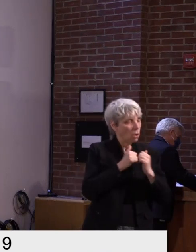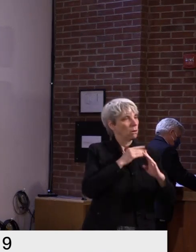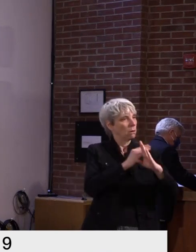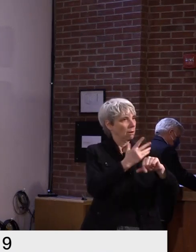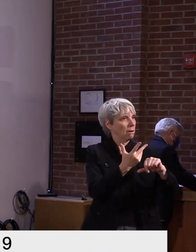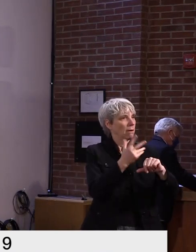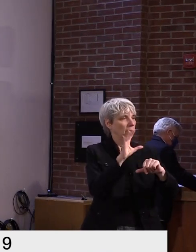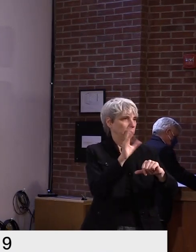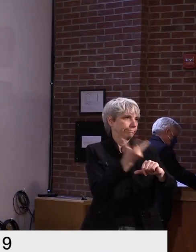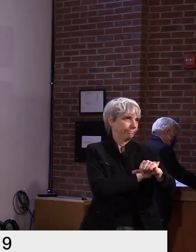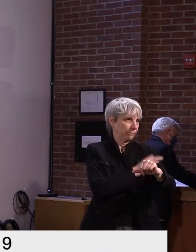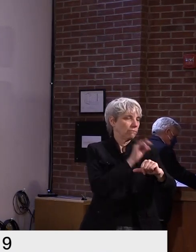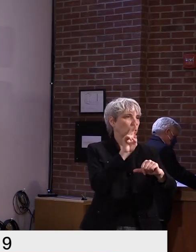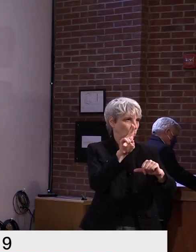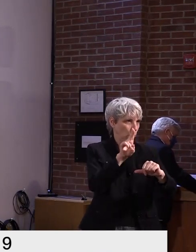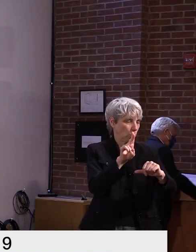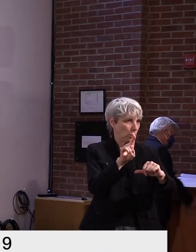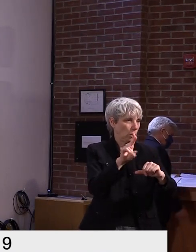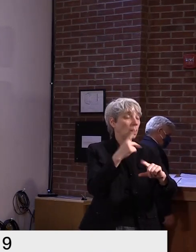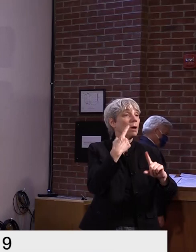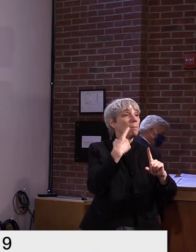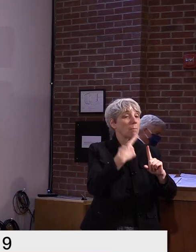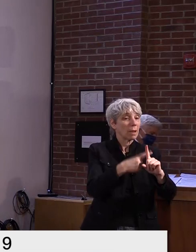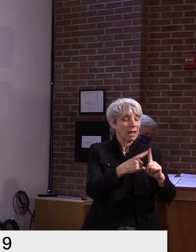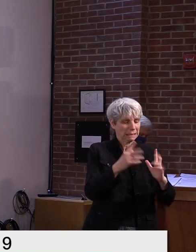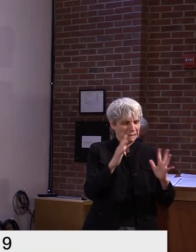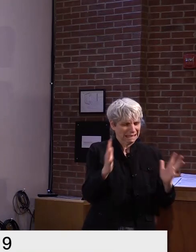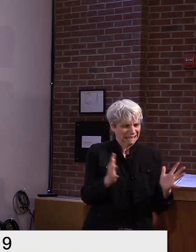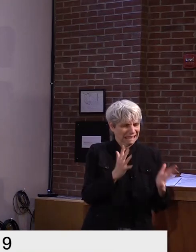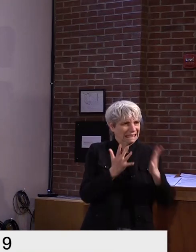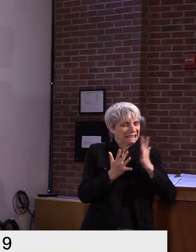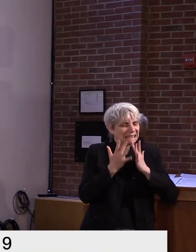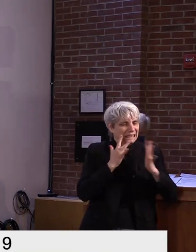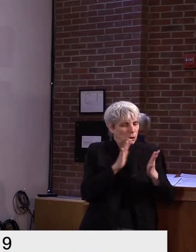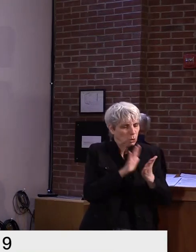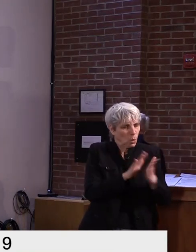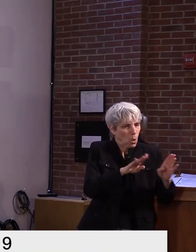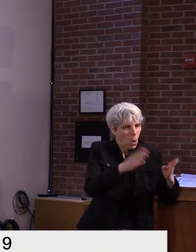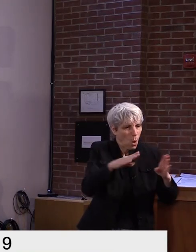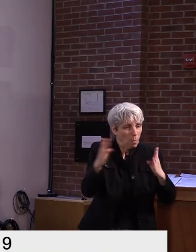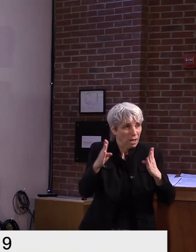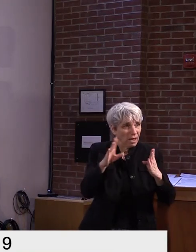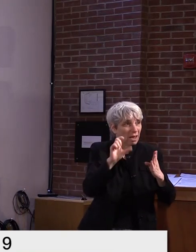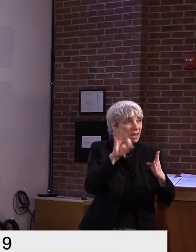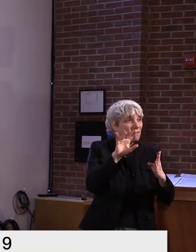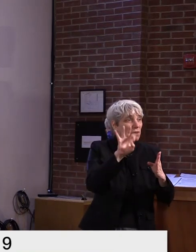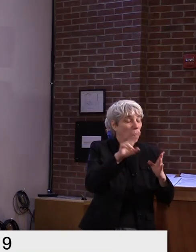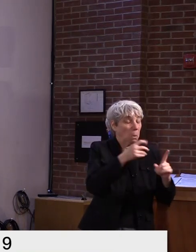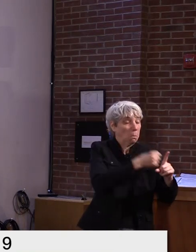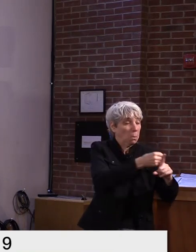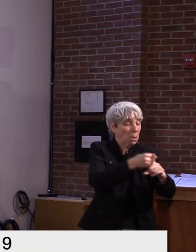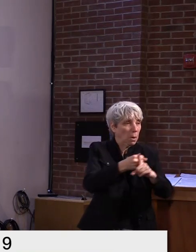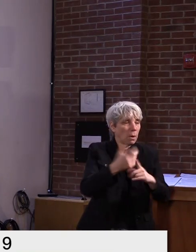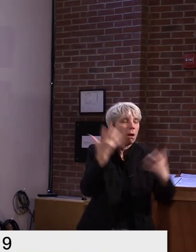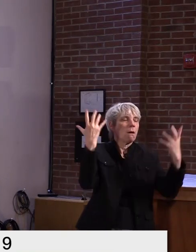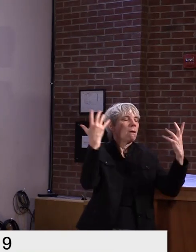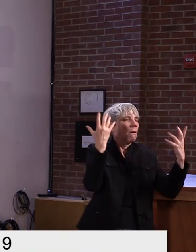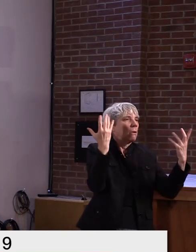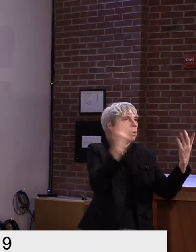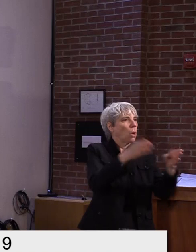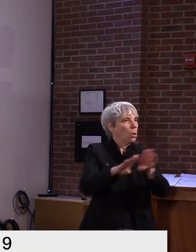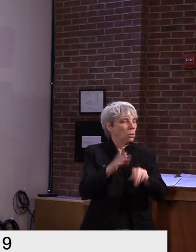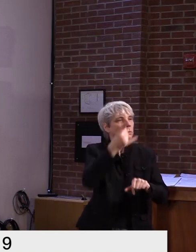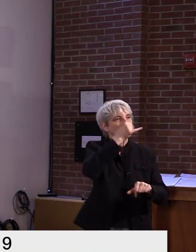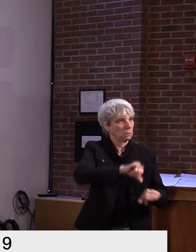the success of our return to school that might occur with an active flu season. And additionally, we